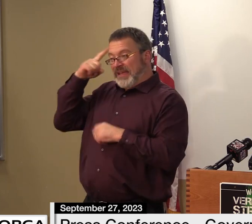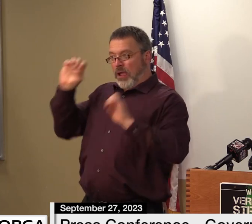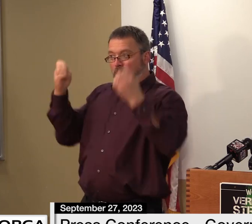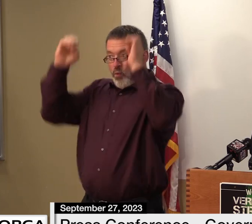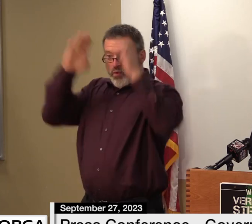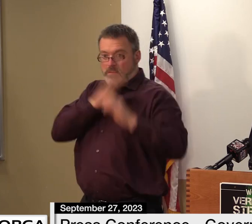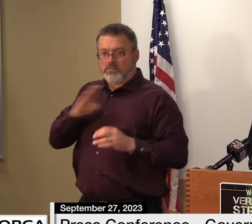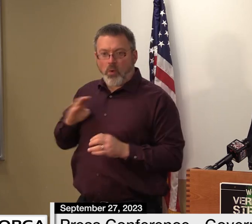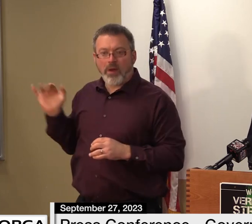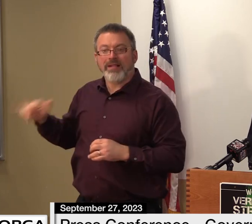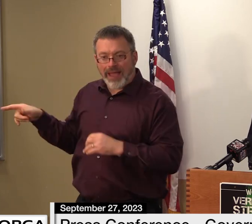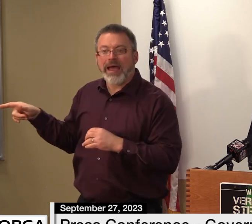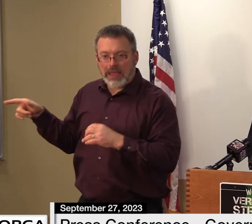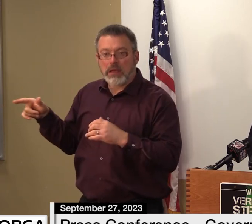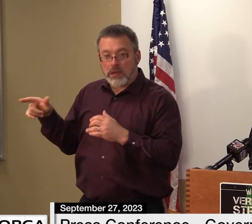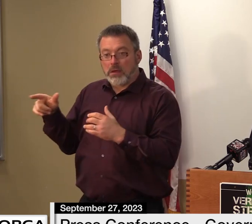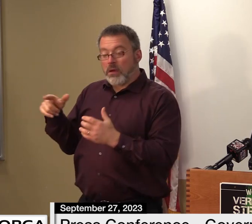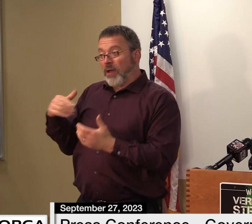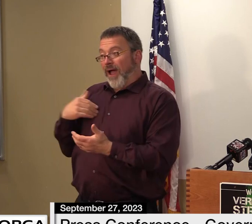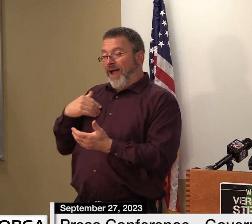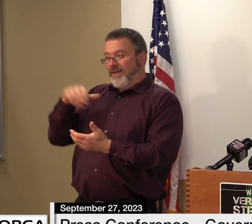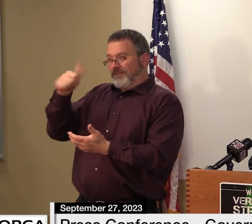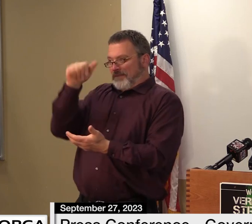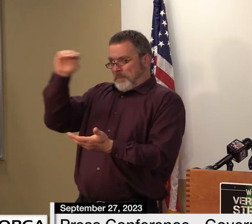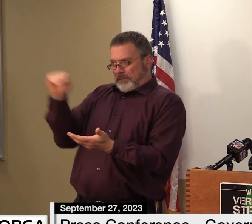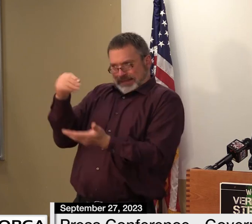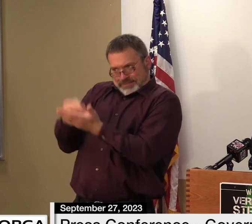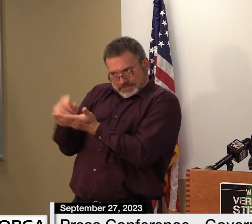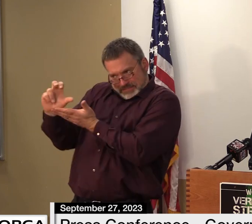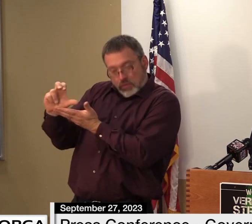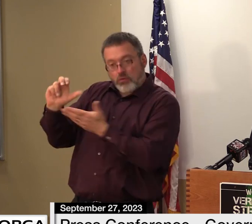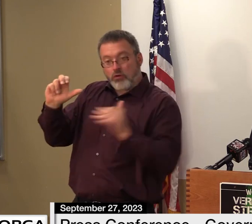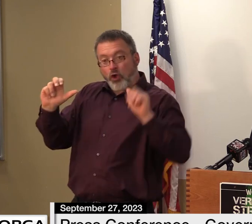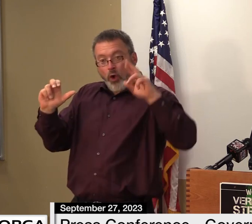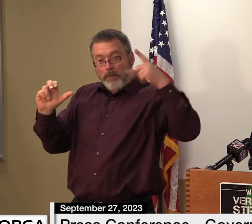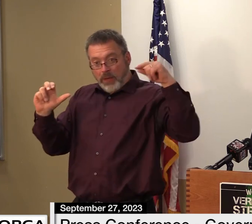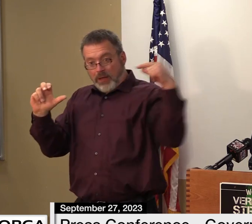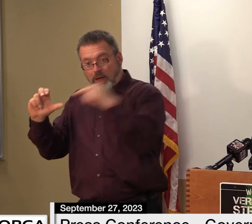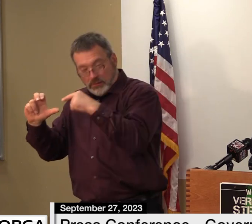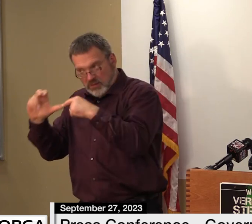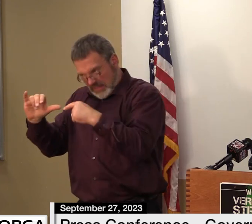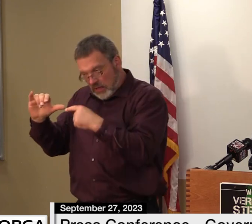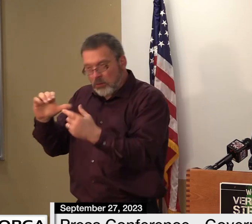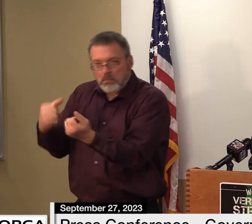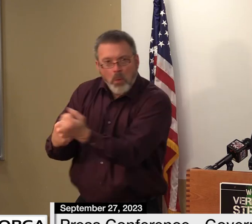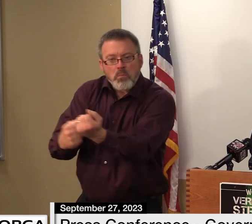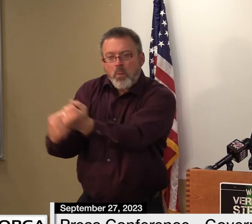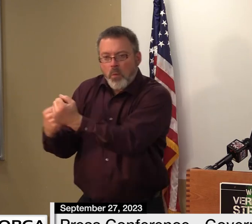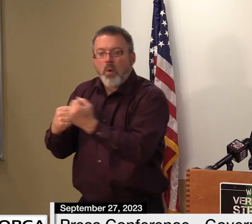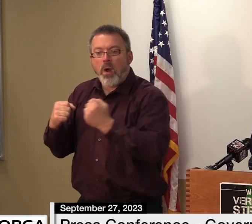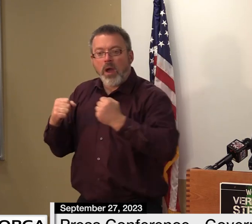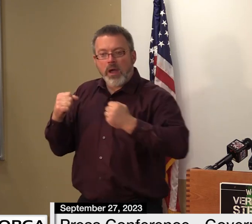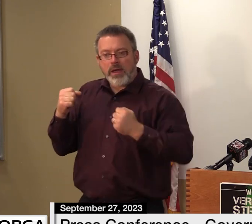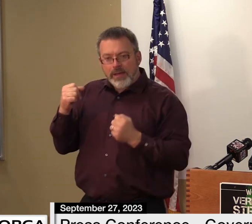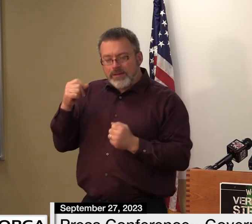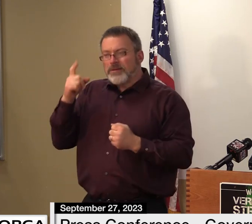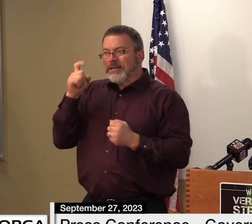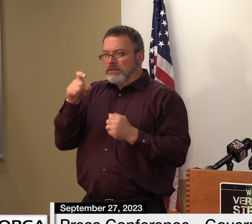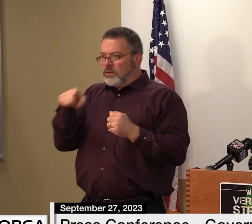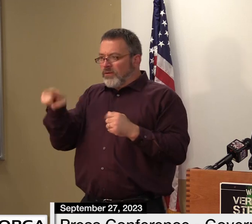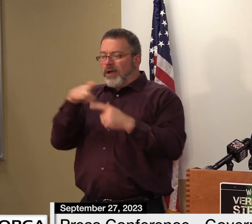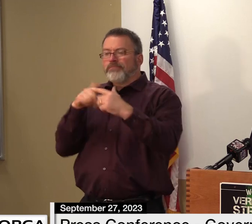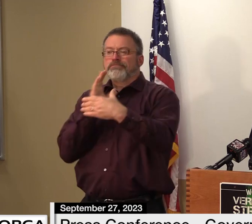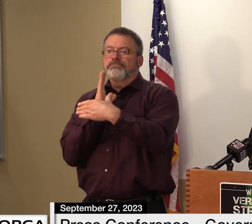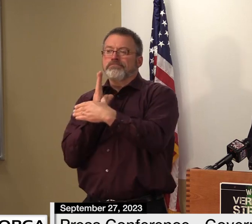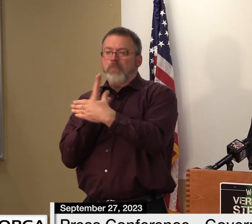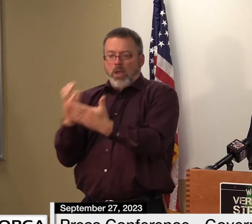of existing ARPA funding to support this effort, to support low and moderate income Vermonters getting back